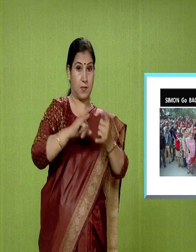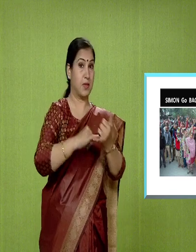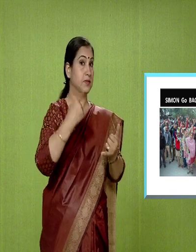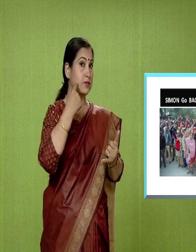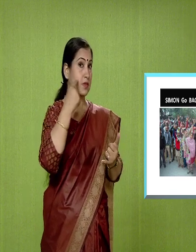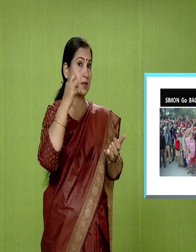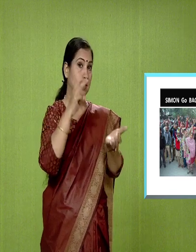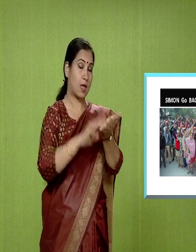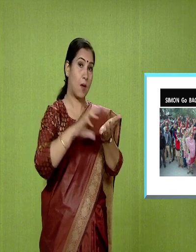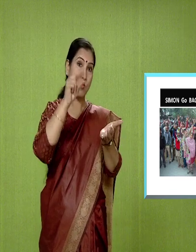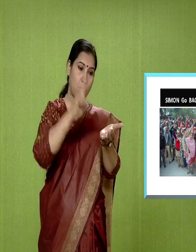Simon, go back.